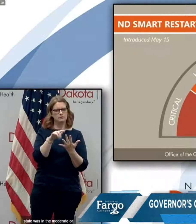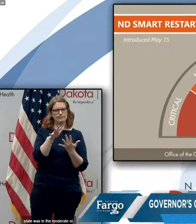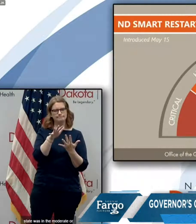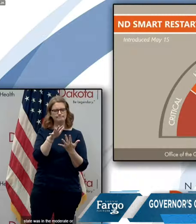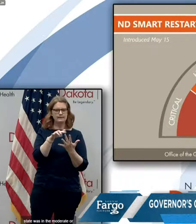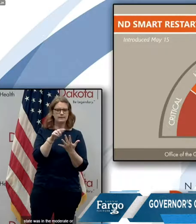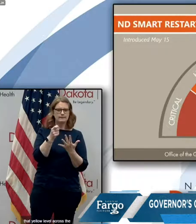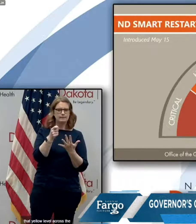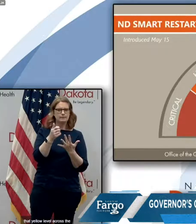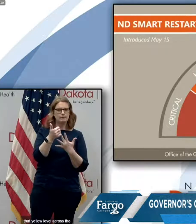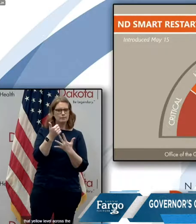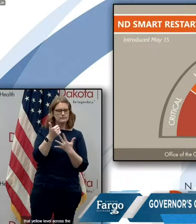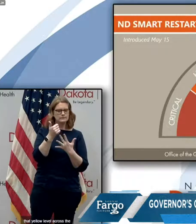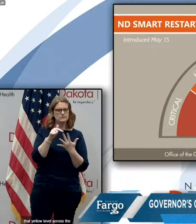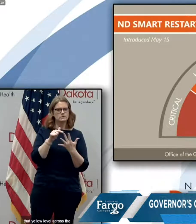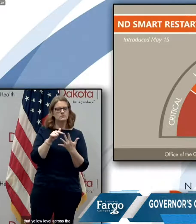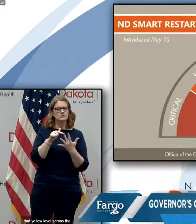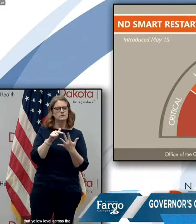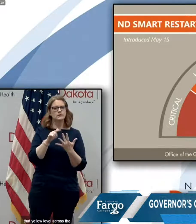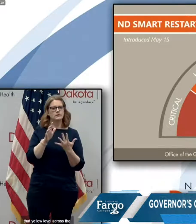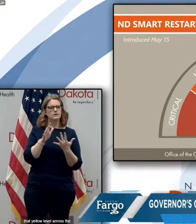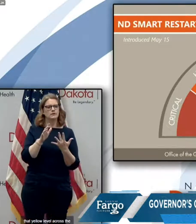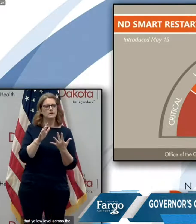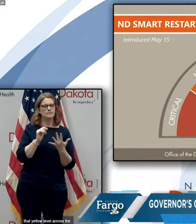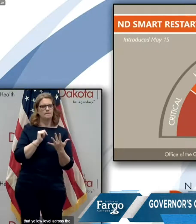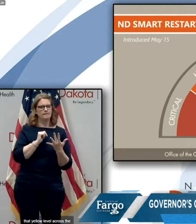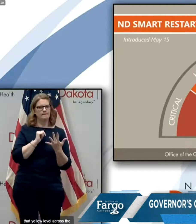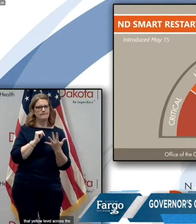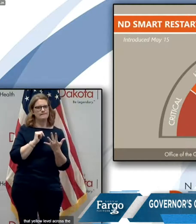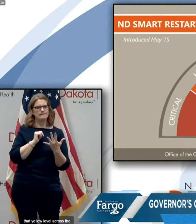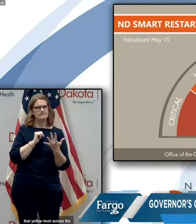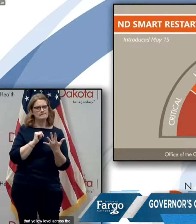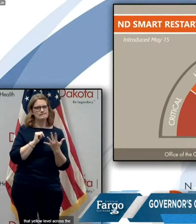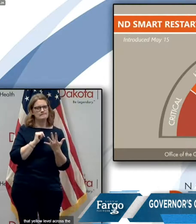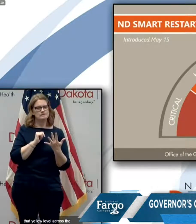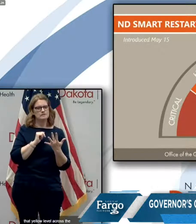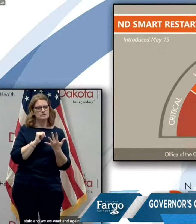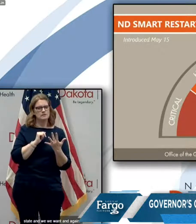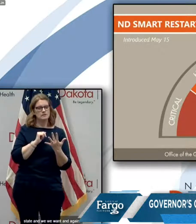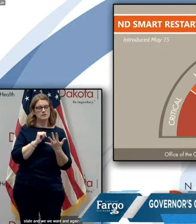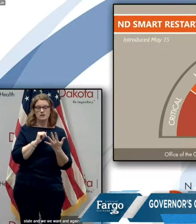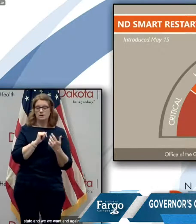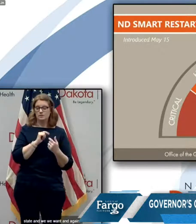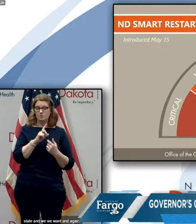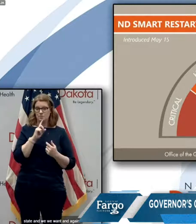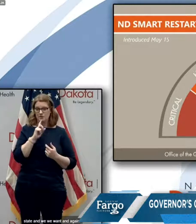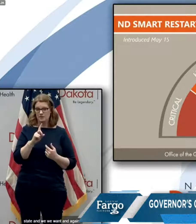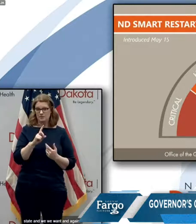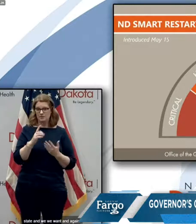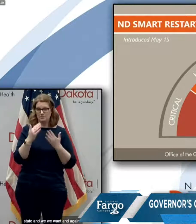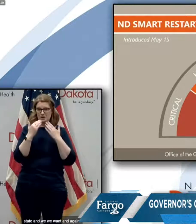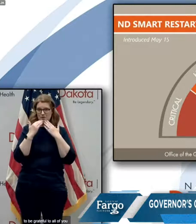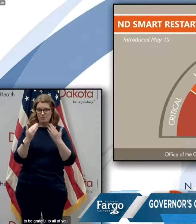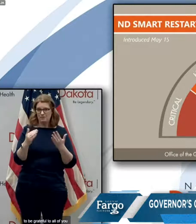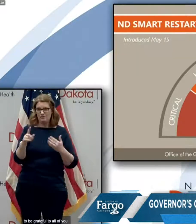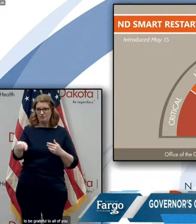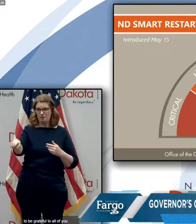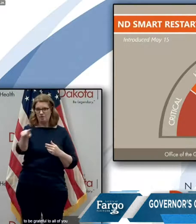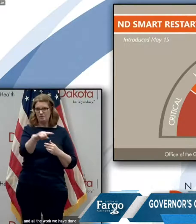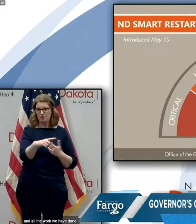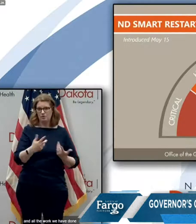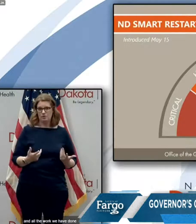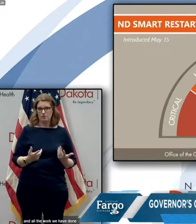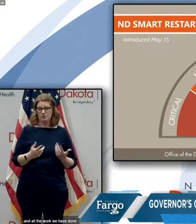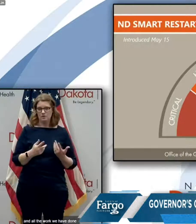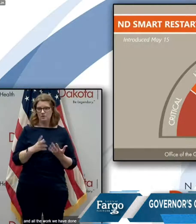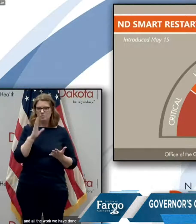we want to, and again, just be grateful to all of you and all the work that were done here, that we were never at